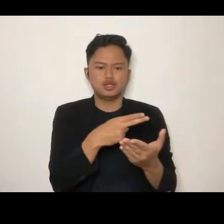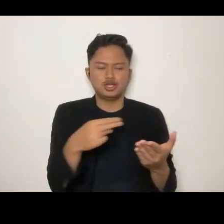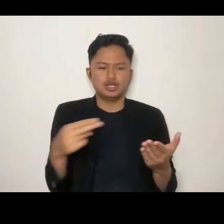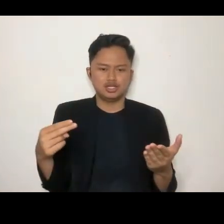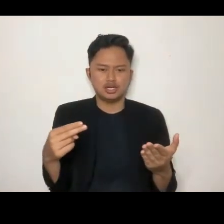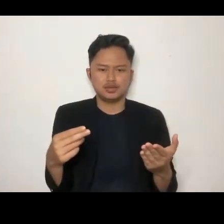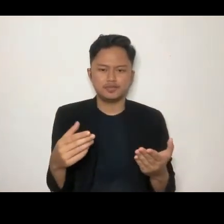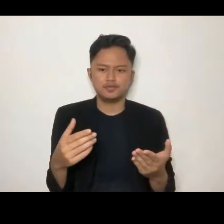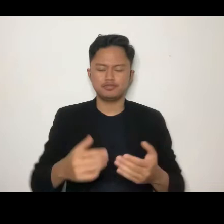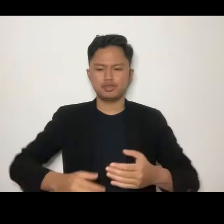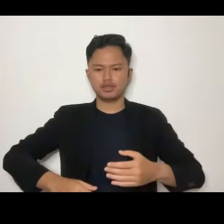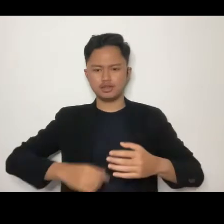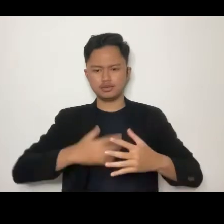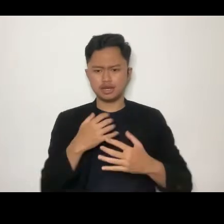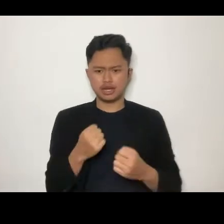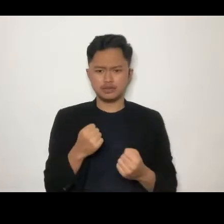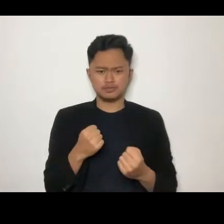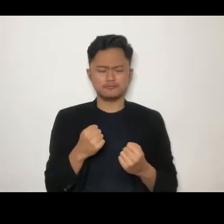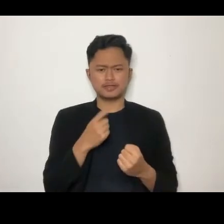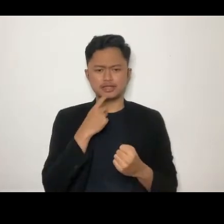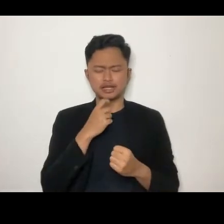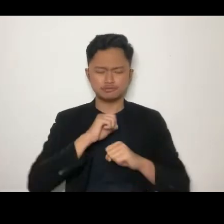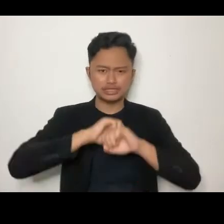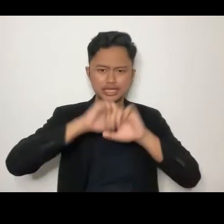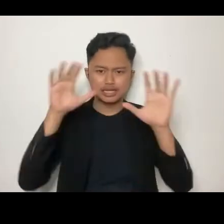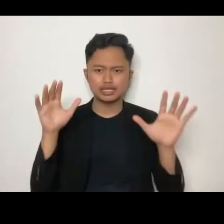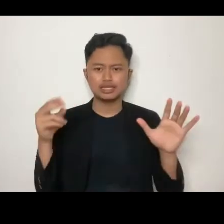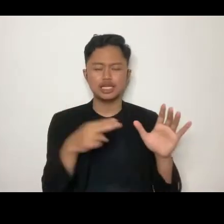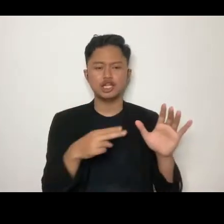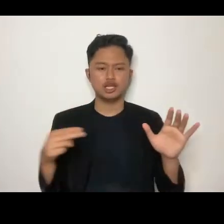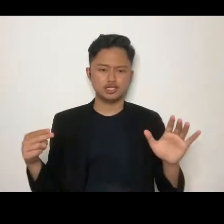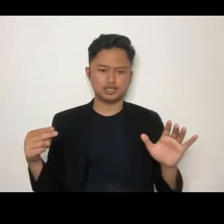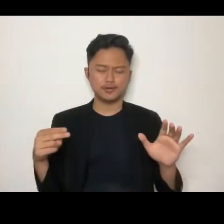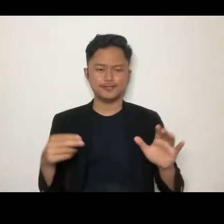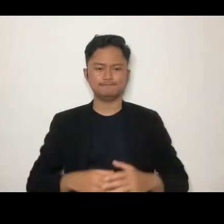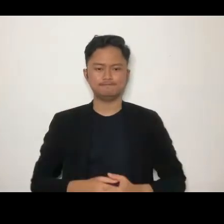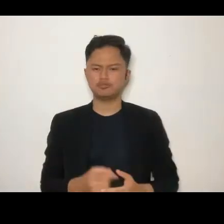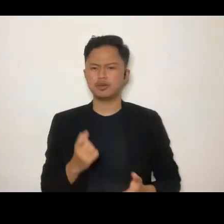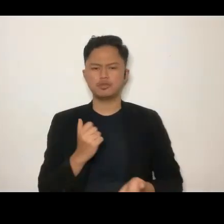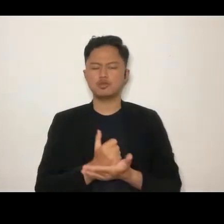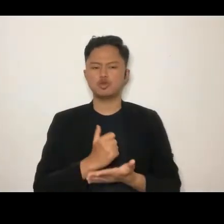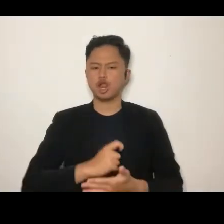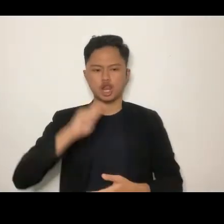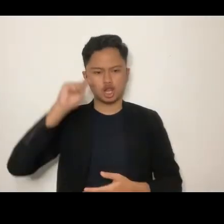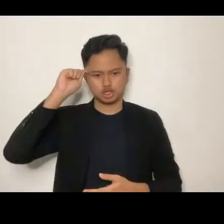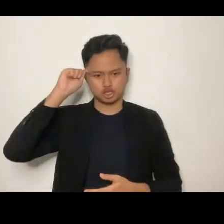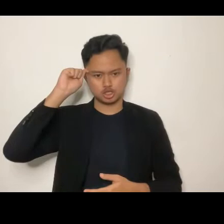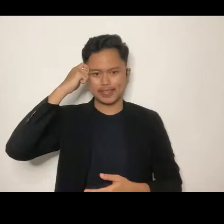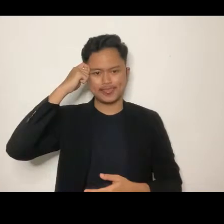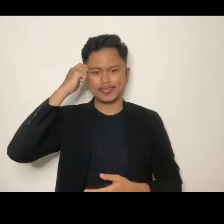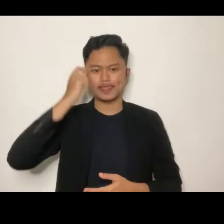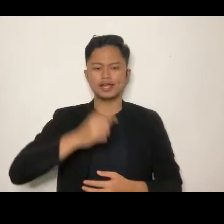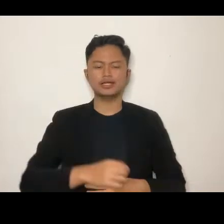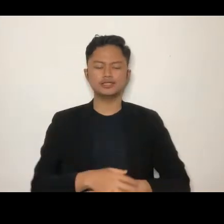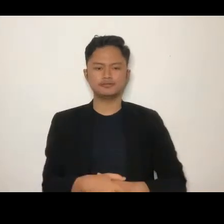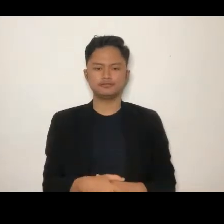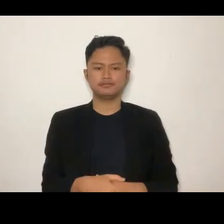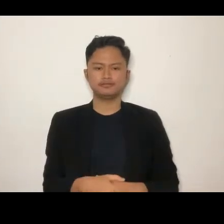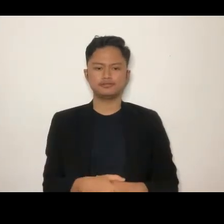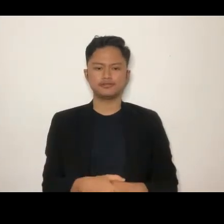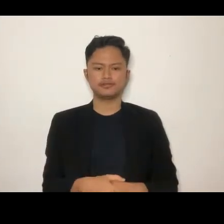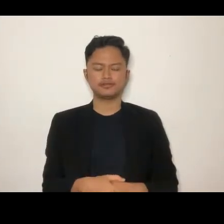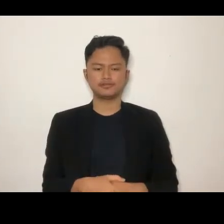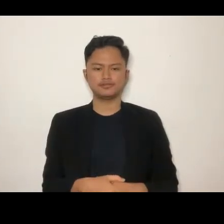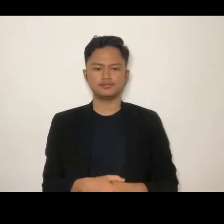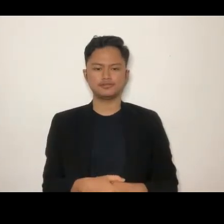make process of justice and accountability more difficult. I would like